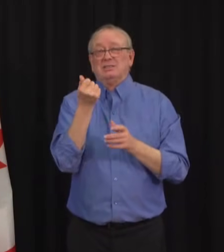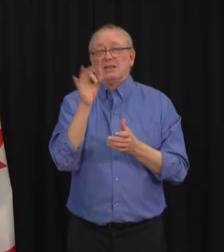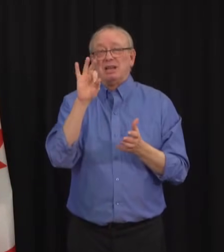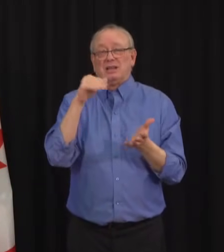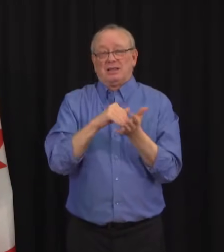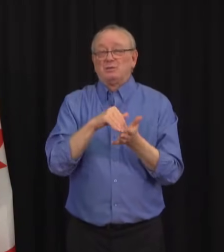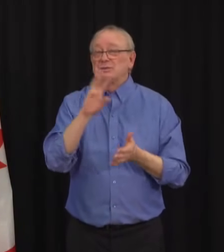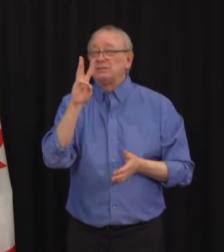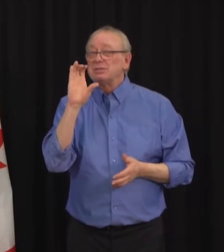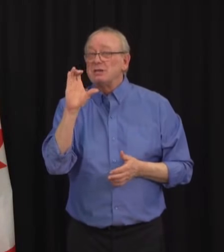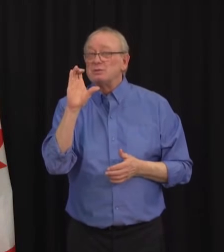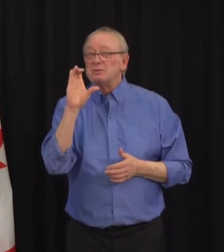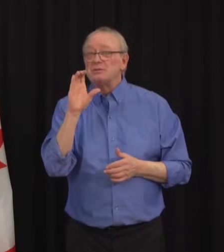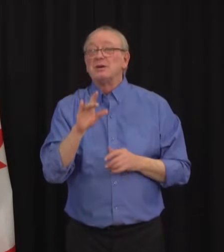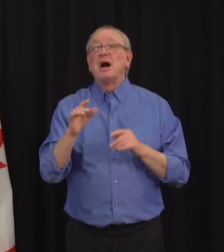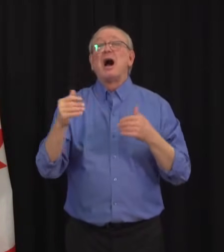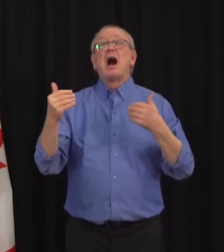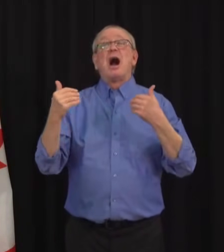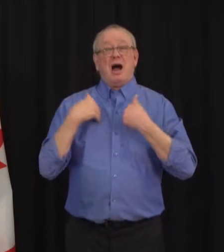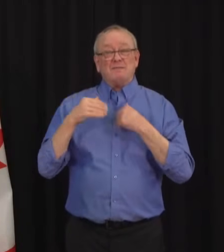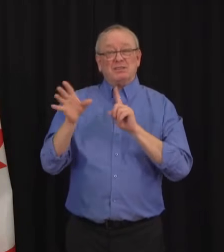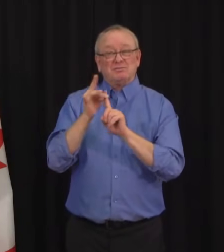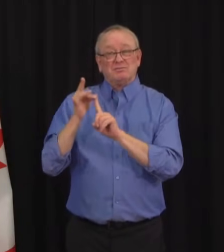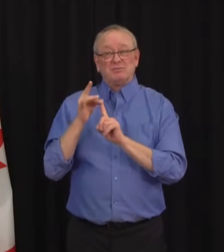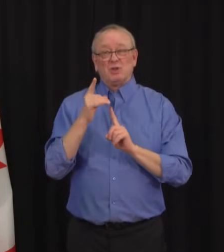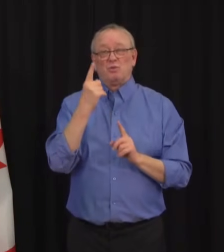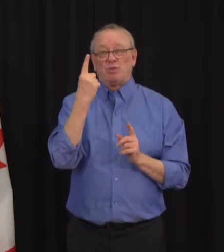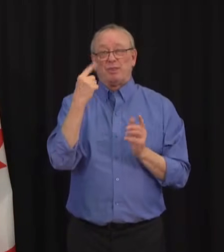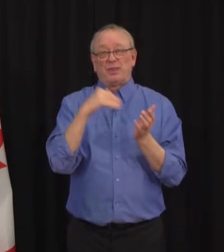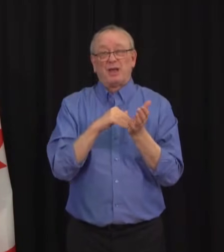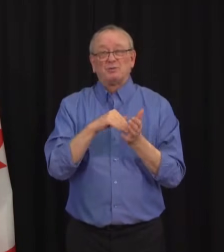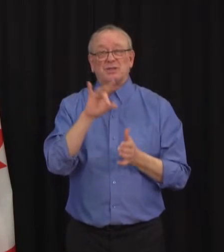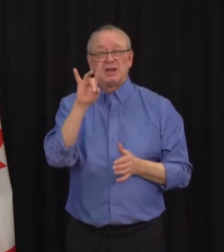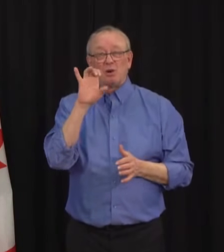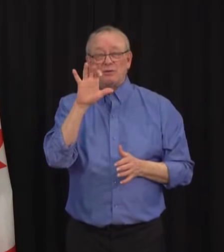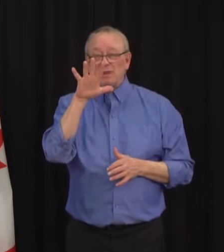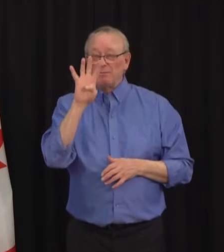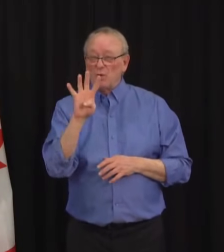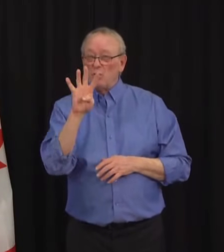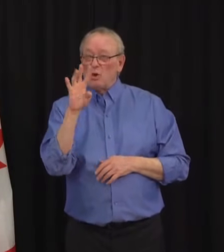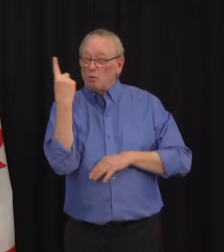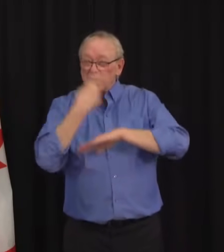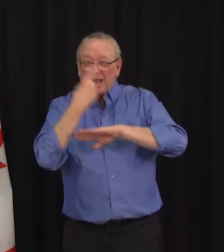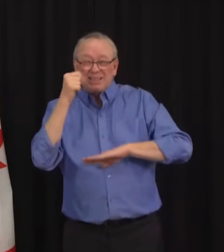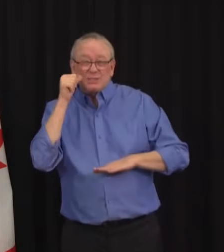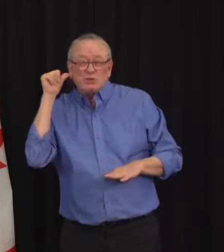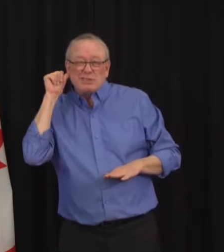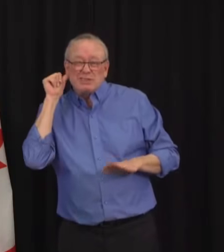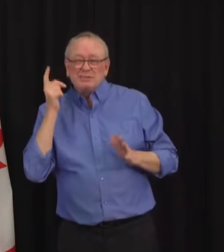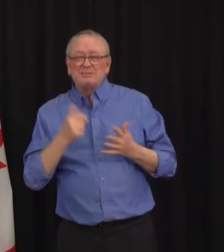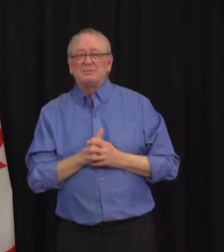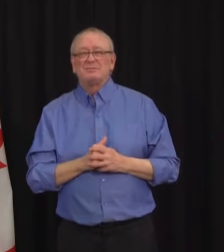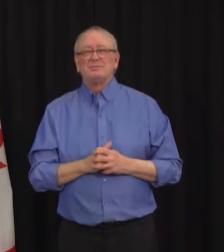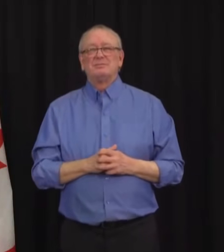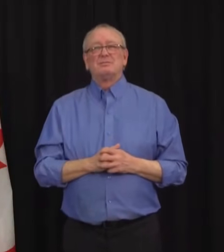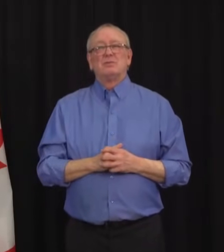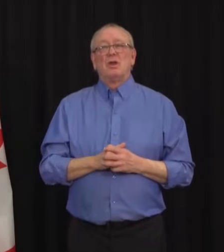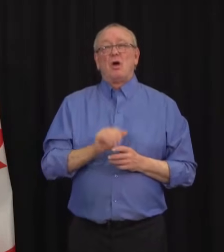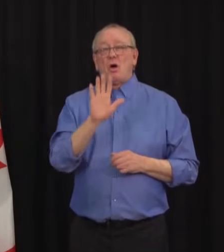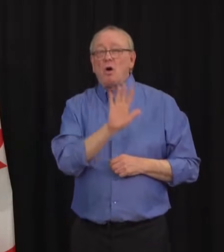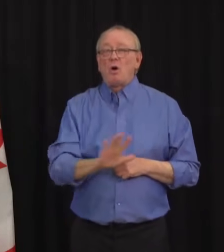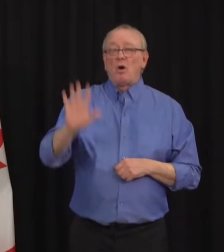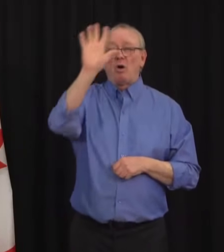1,854 new cases of COVID-19 in Alberta and completed more than 19,600 new